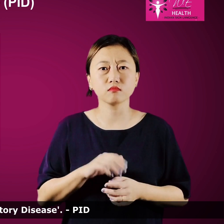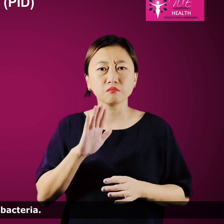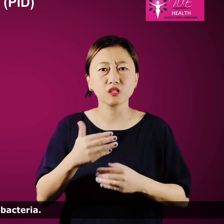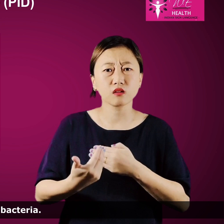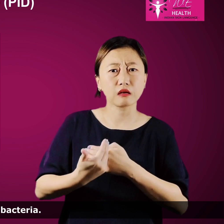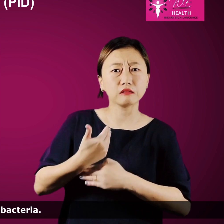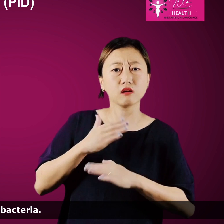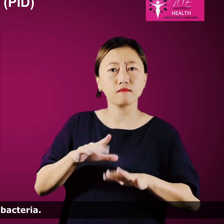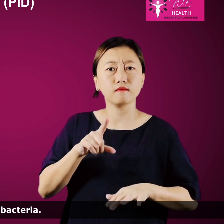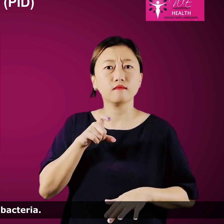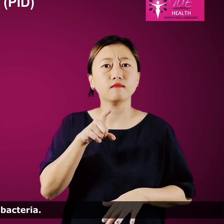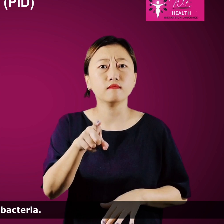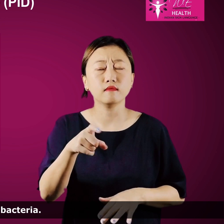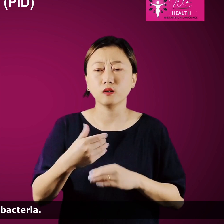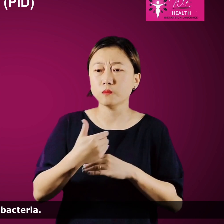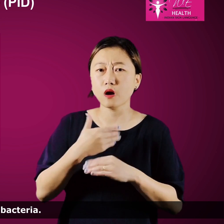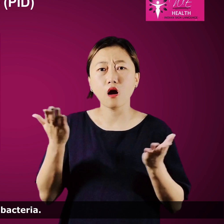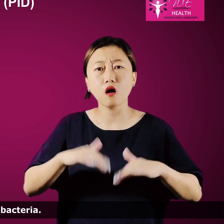This infection is caused by bacteria.